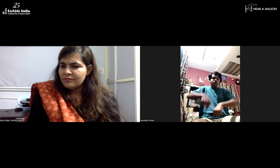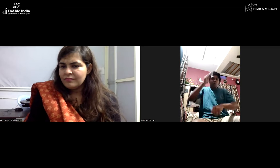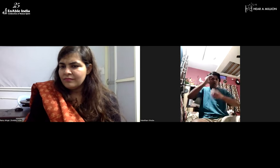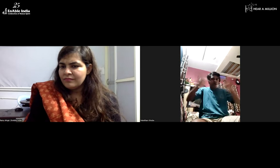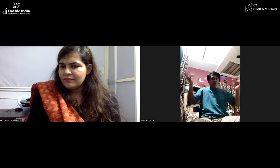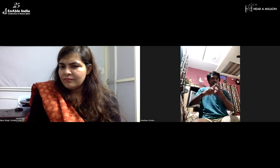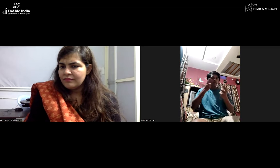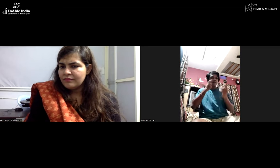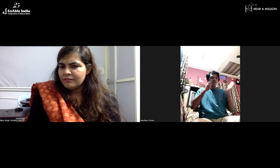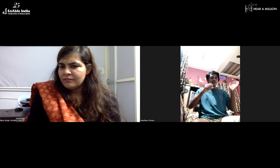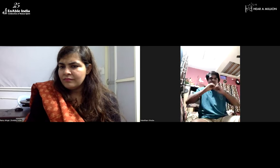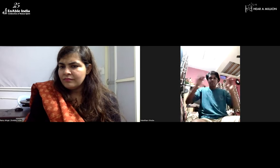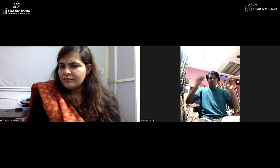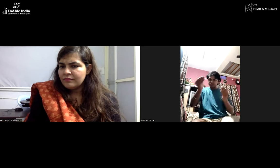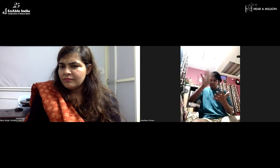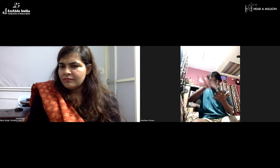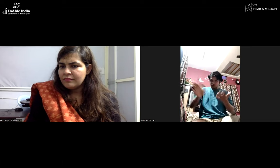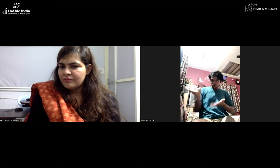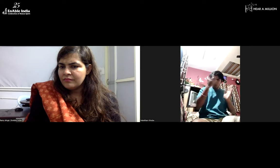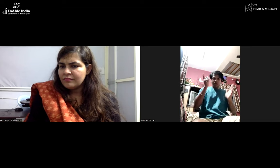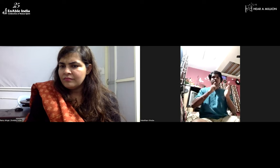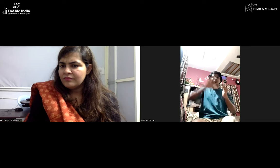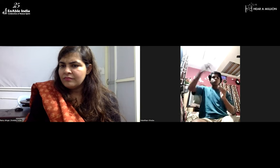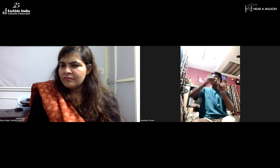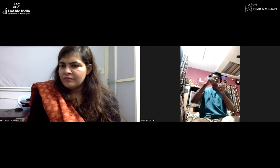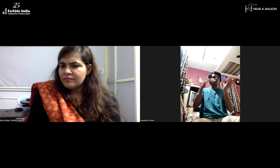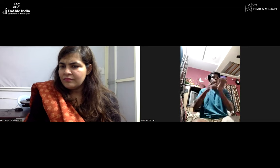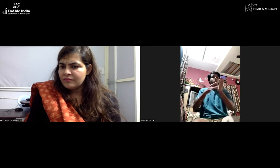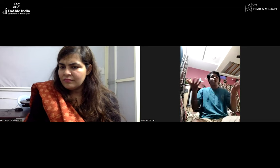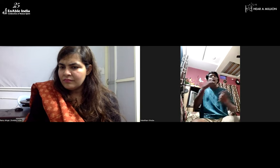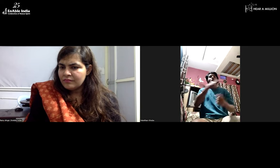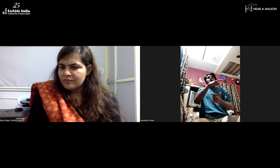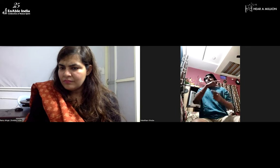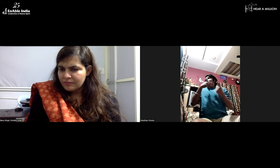Okay. Please go ahead with your question. So yes,